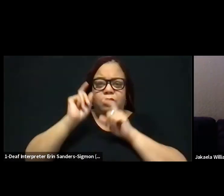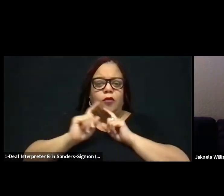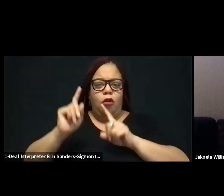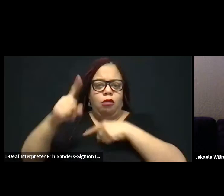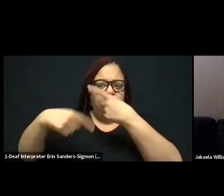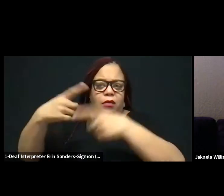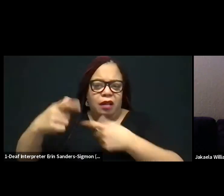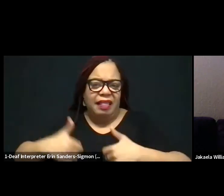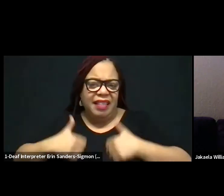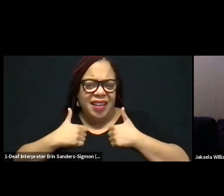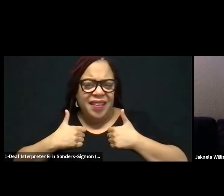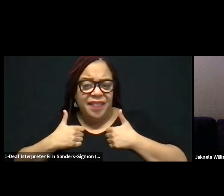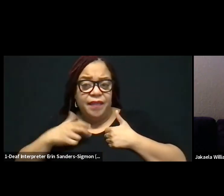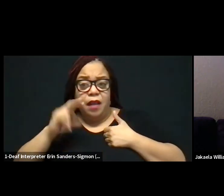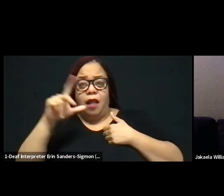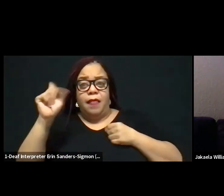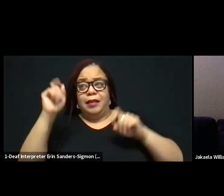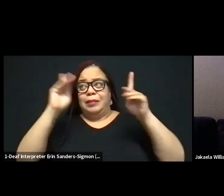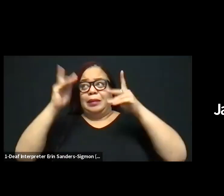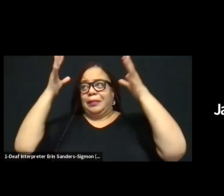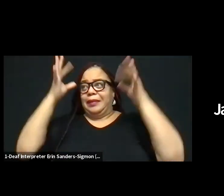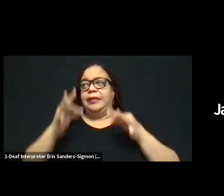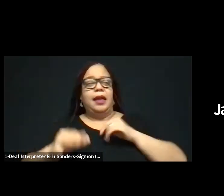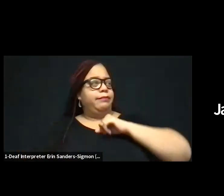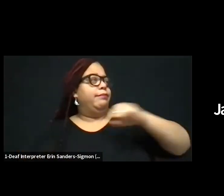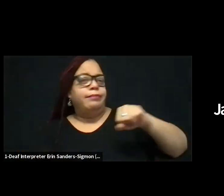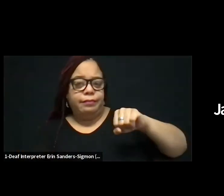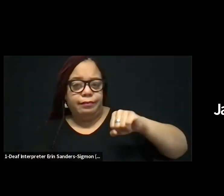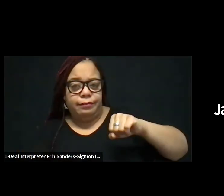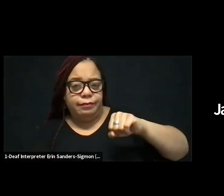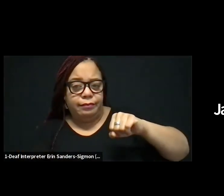Definitely. Thank you so much. Caleb.